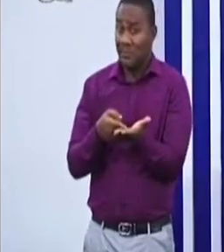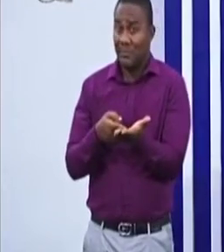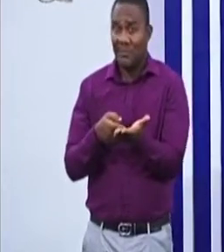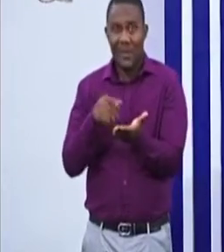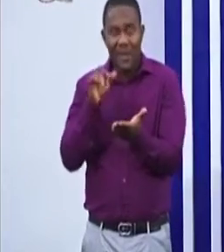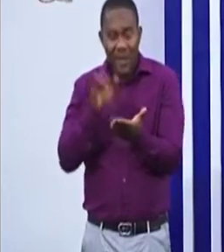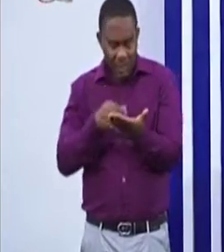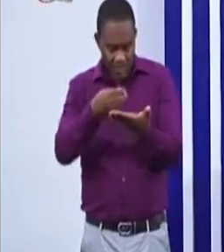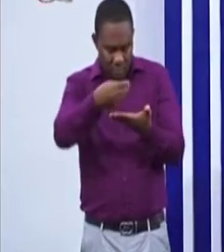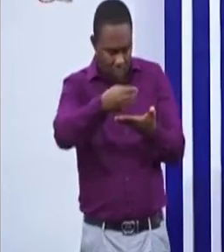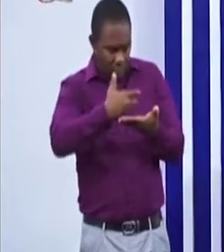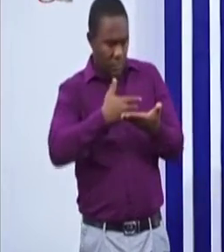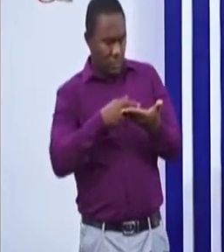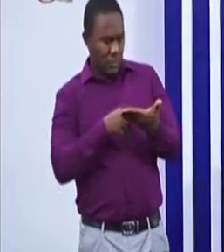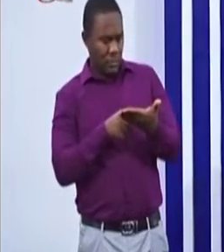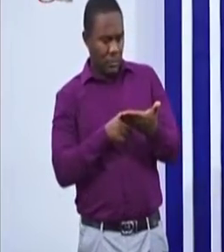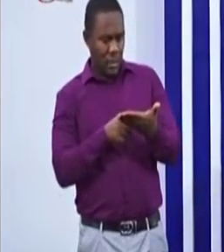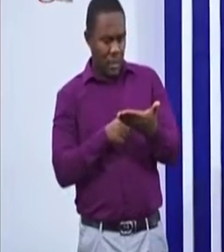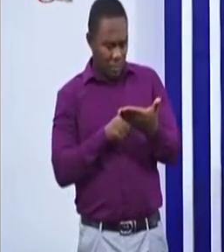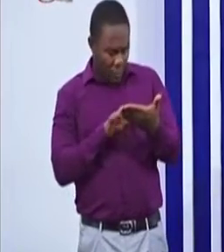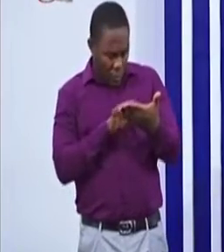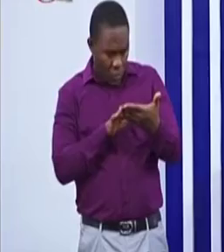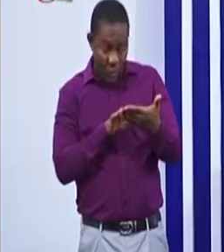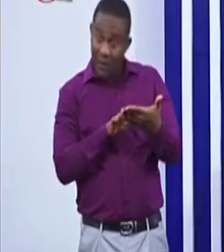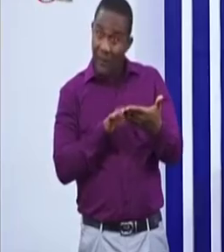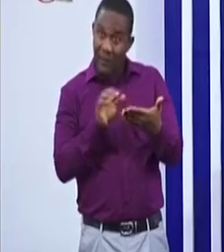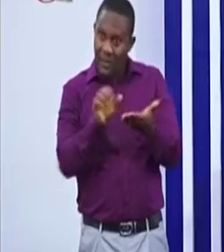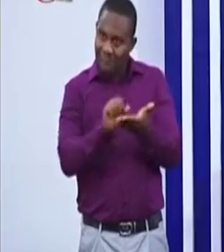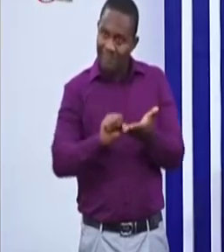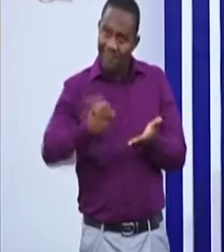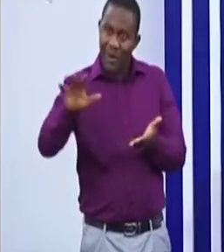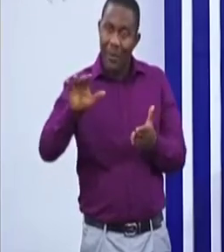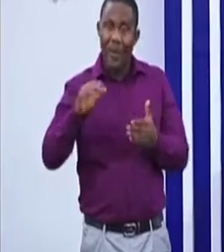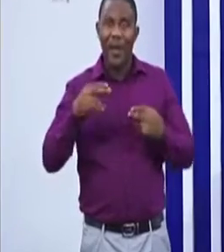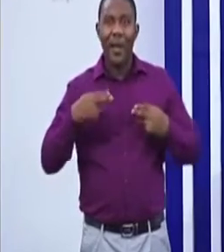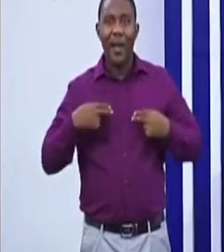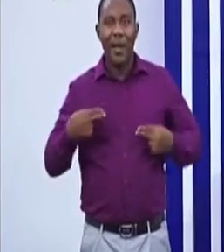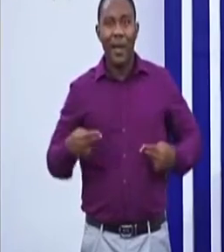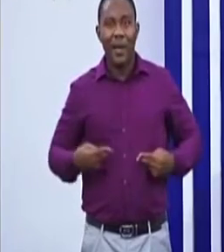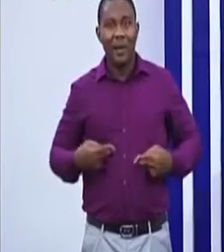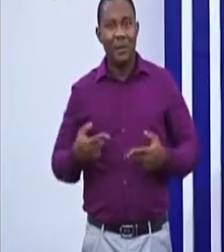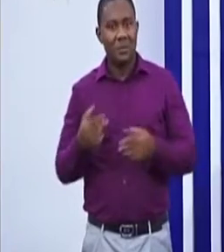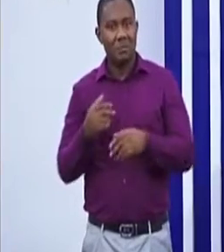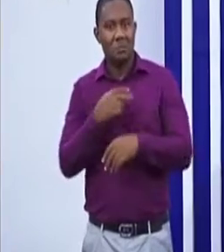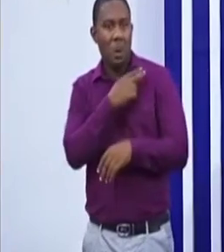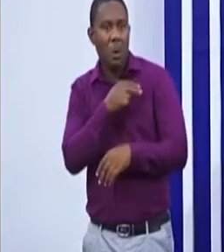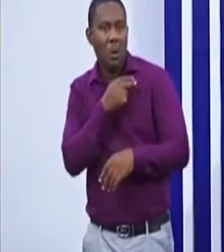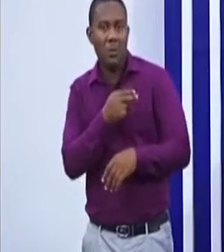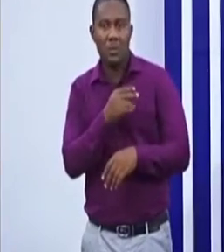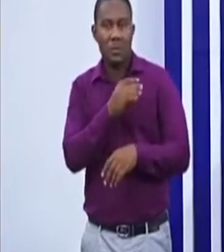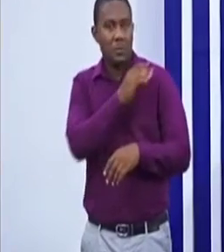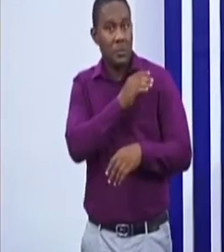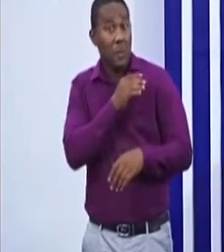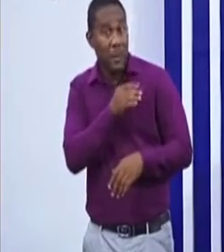be analyzed and will be given to the health service, who would know which areas are having